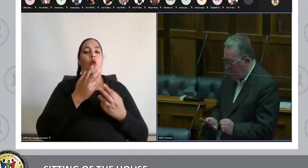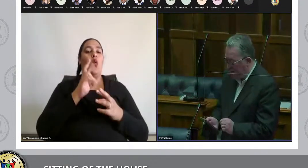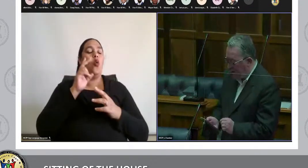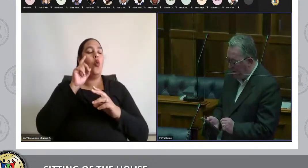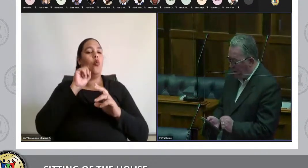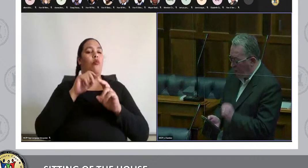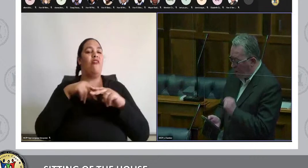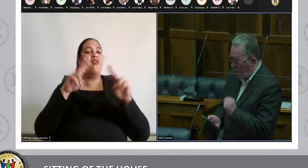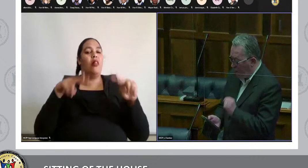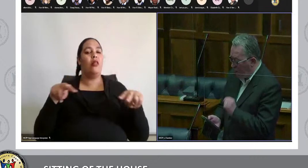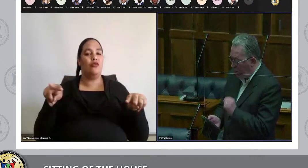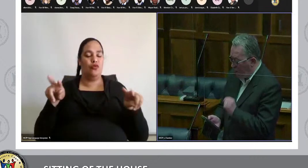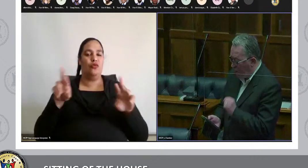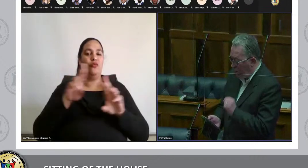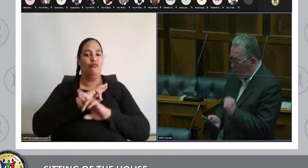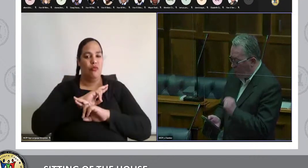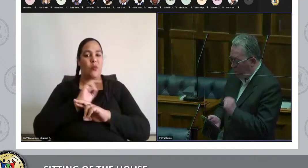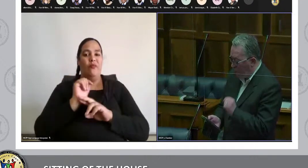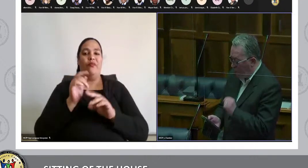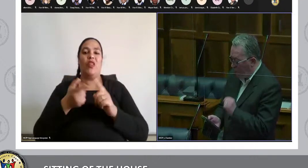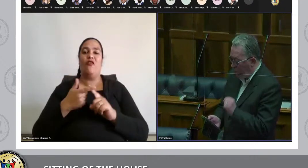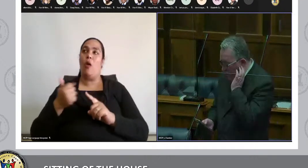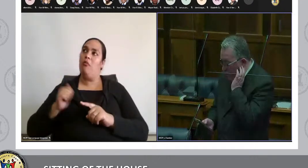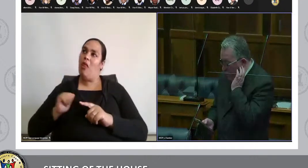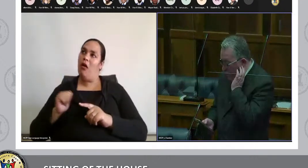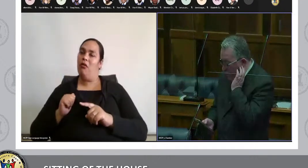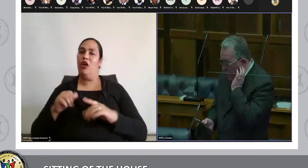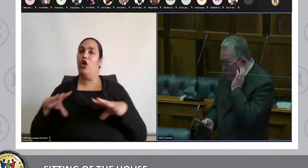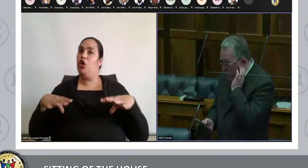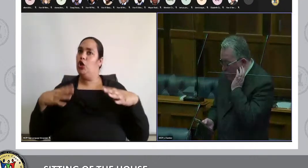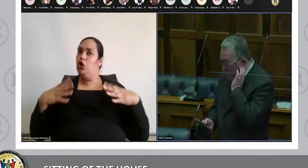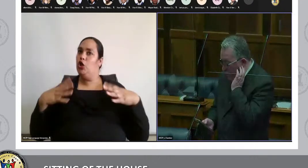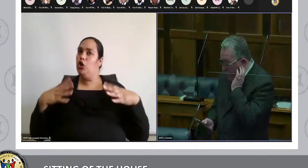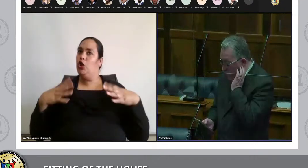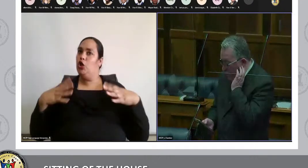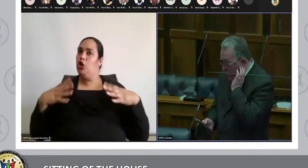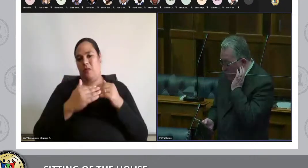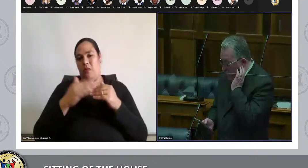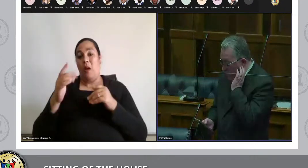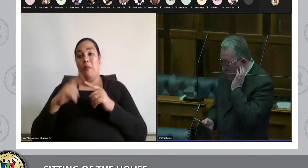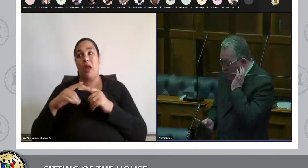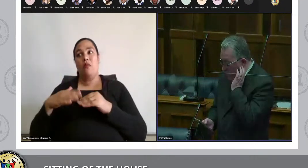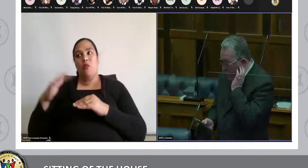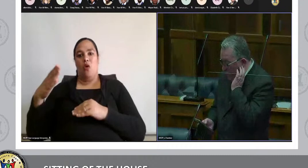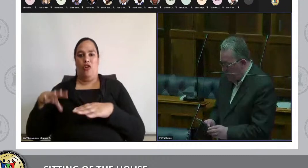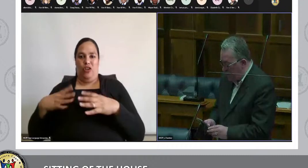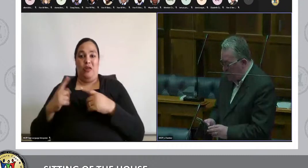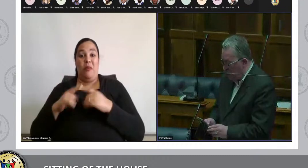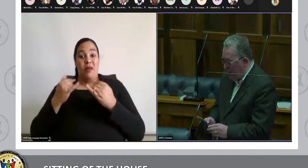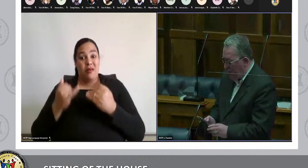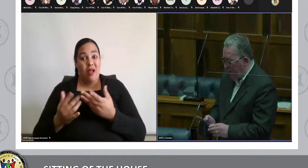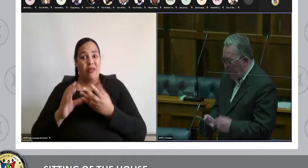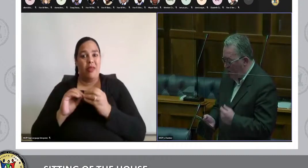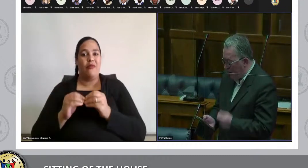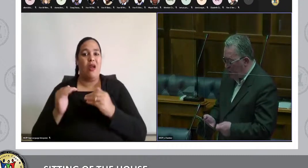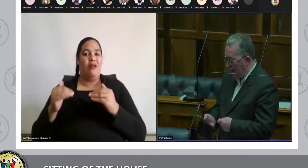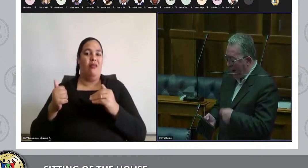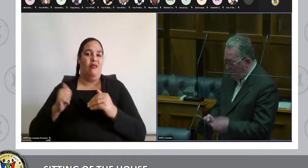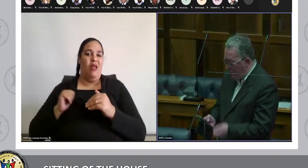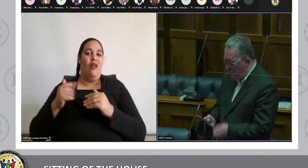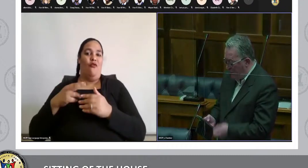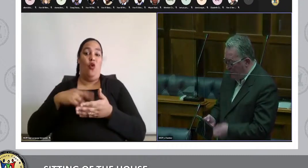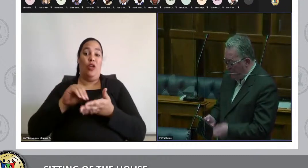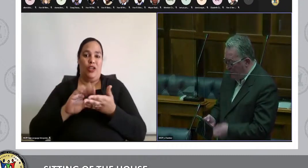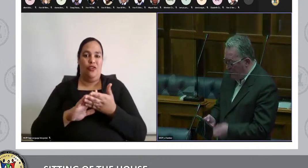villages mostly are those from the privileged and advantaged communities, mostly. In fact, they are even now being advantaged in being